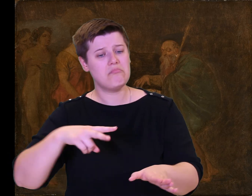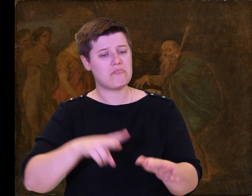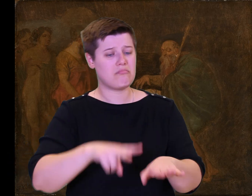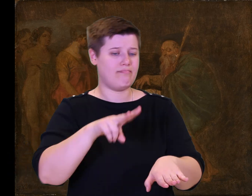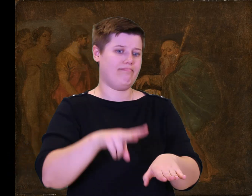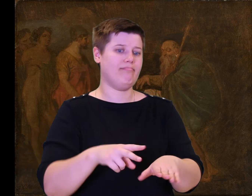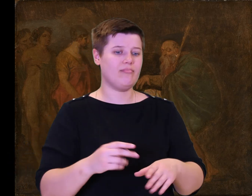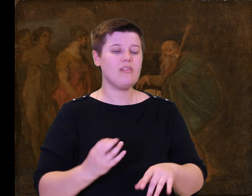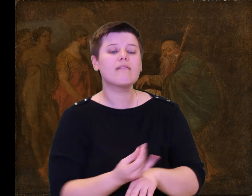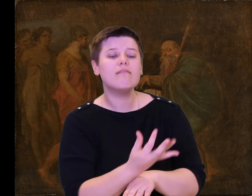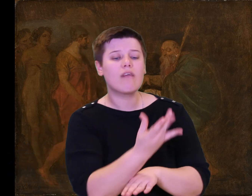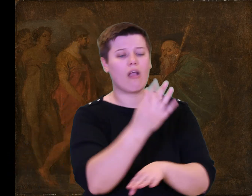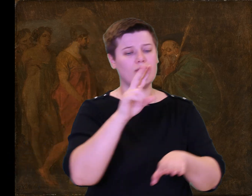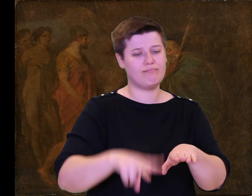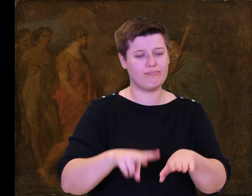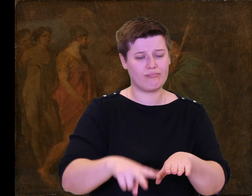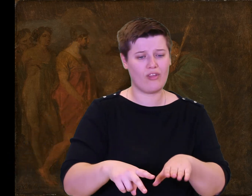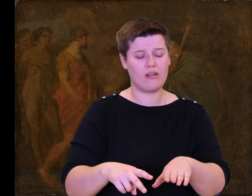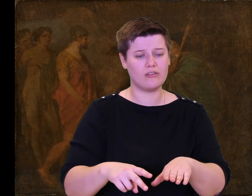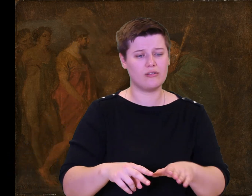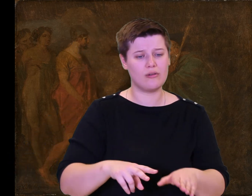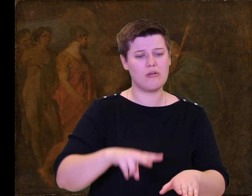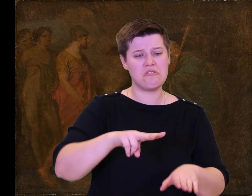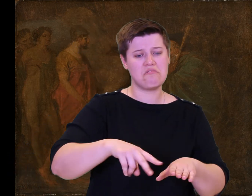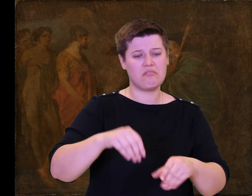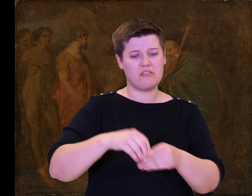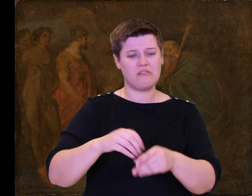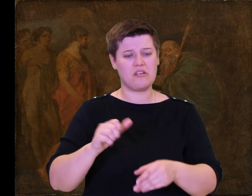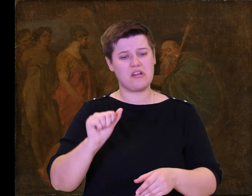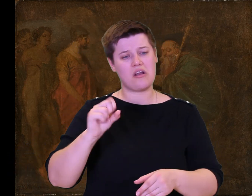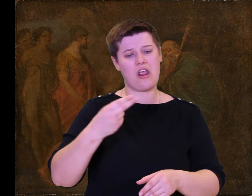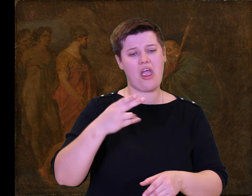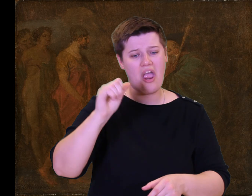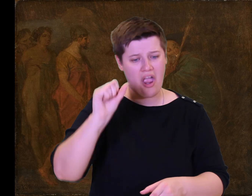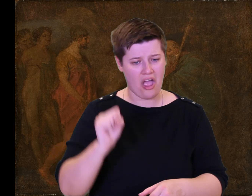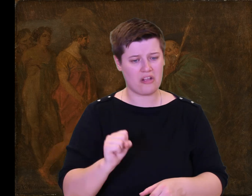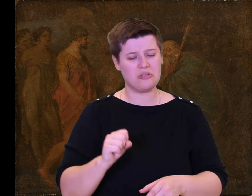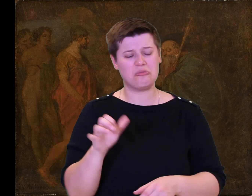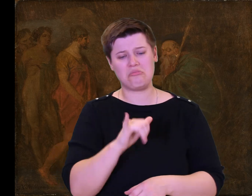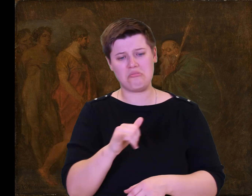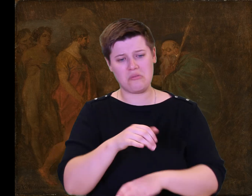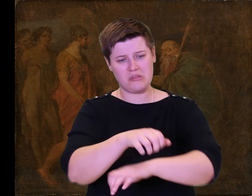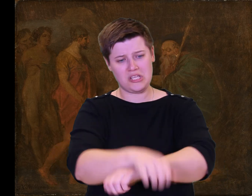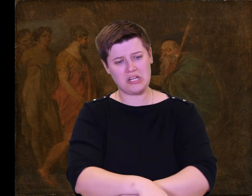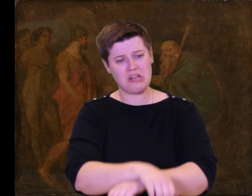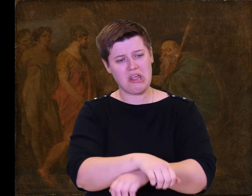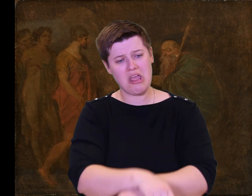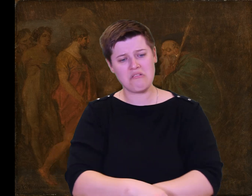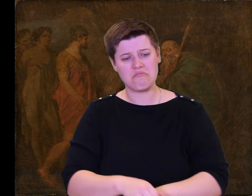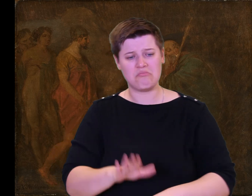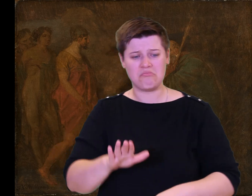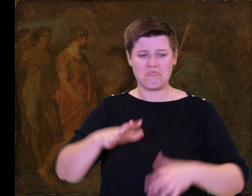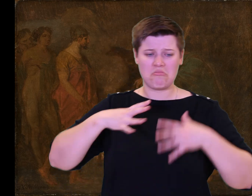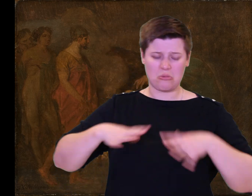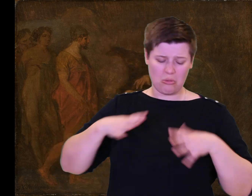always asked to council meetings. Your father stays out in the countryside. He will not come to